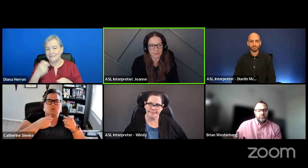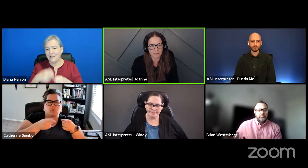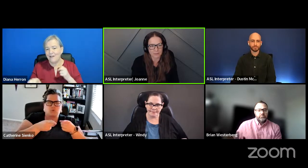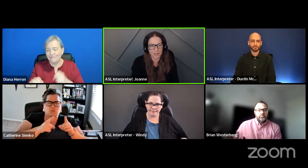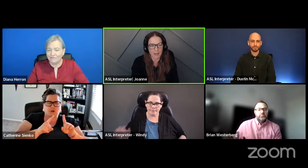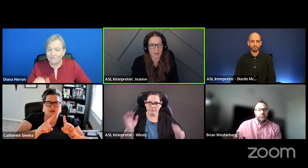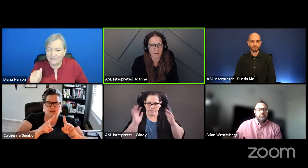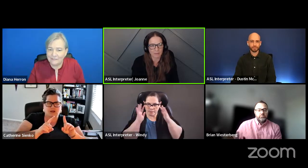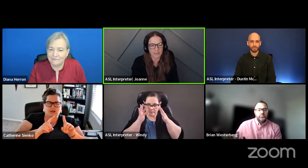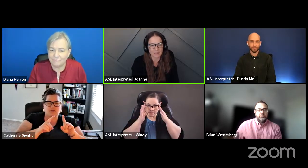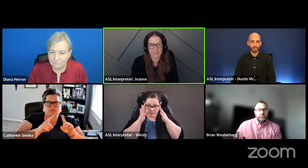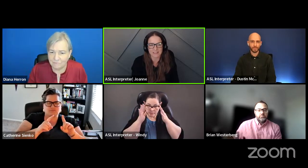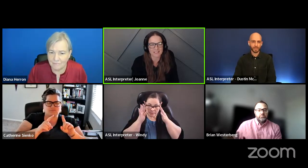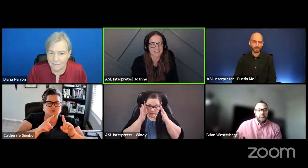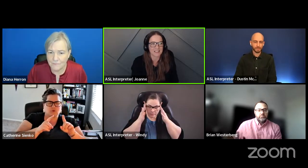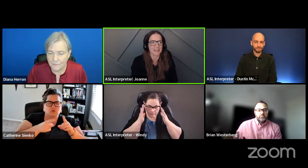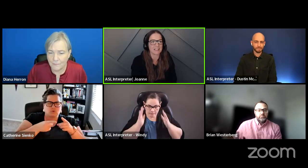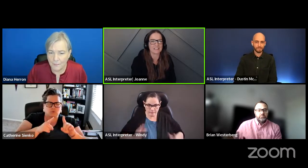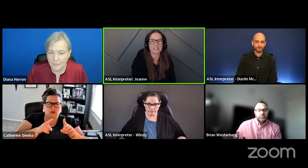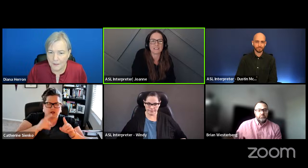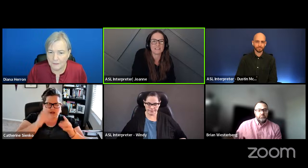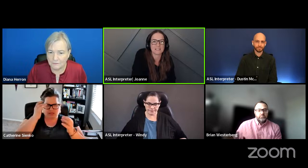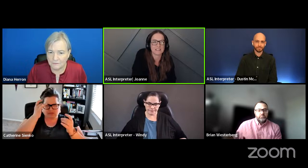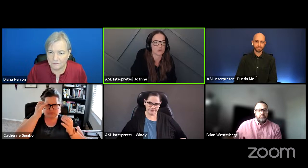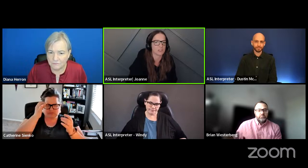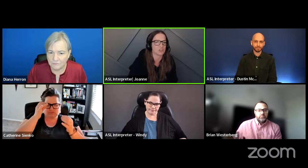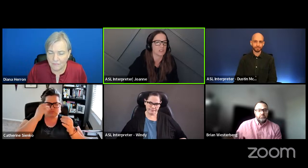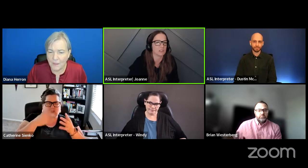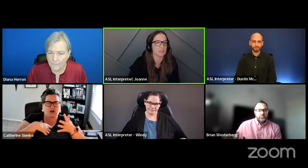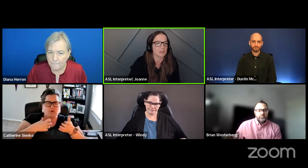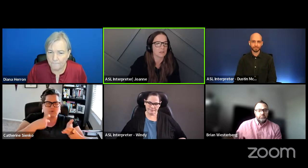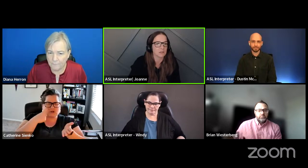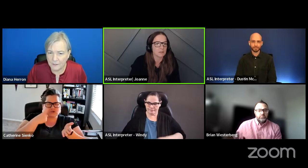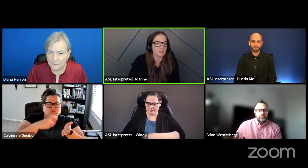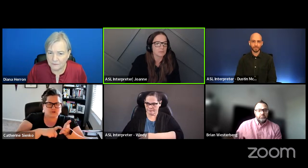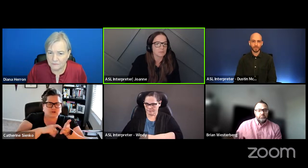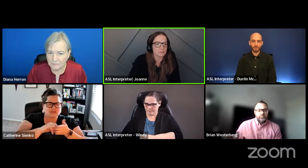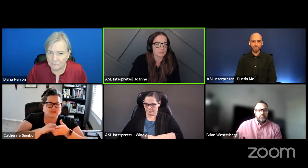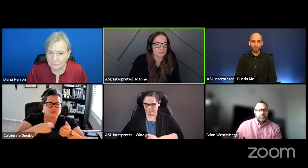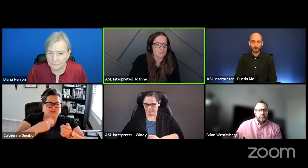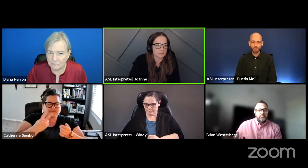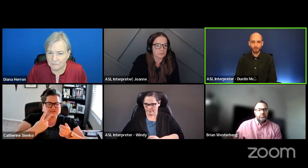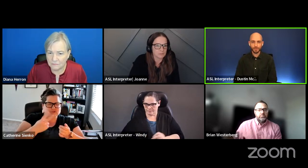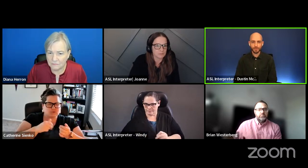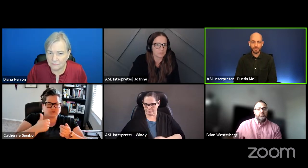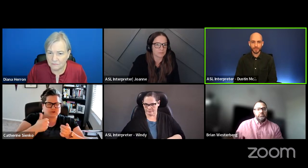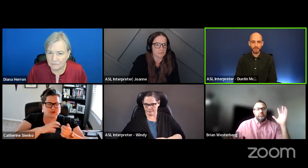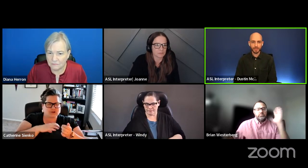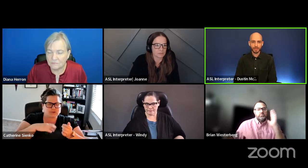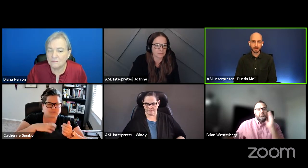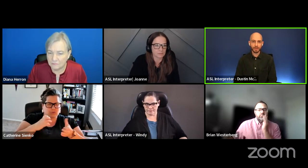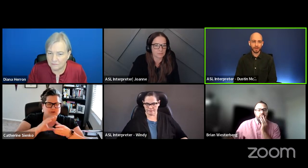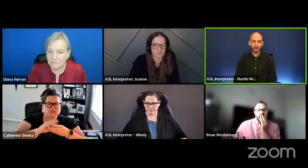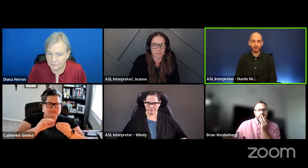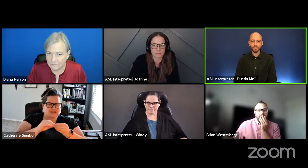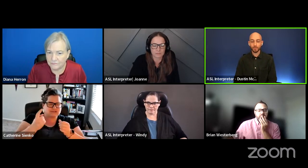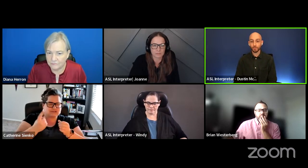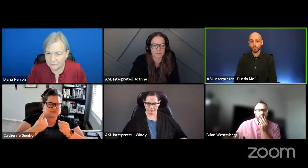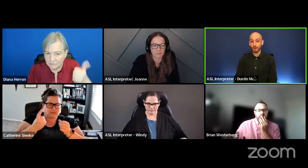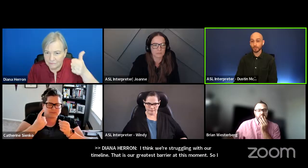advance. Yeah, it's not an easy situation. While you're